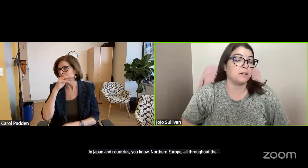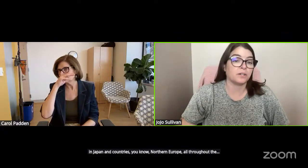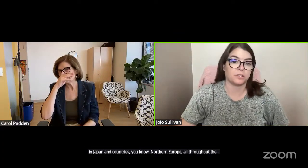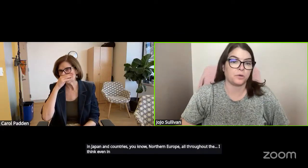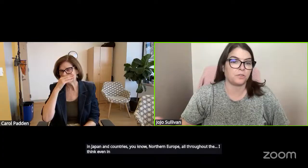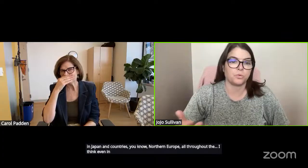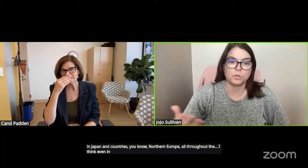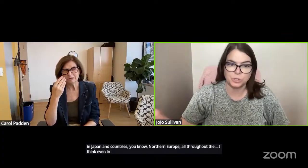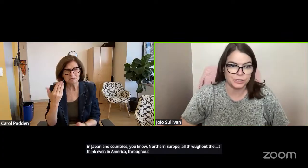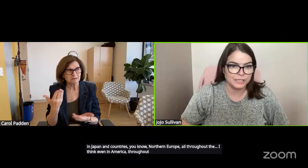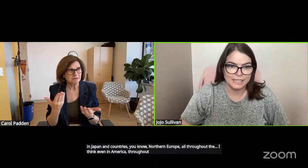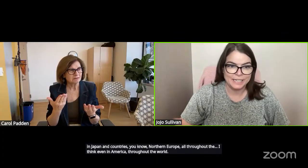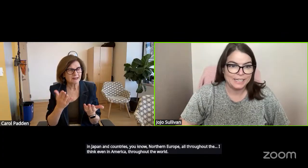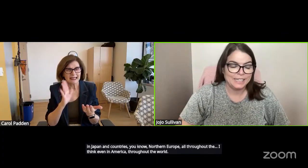America, throughout the world.